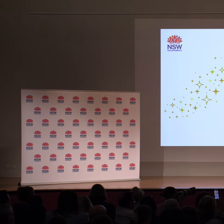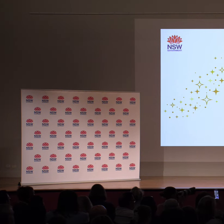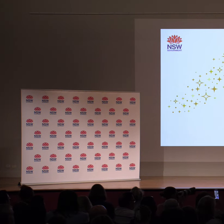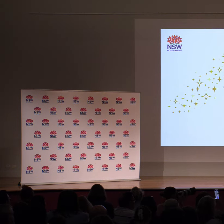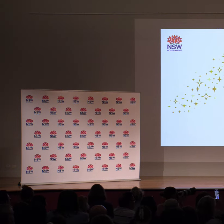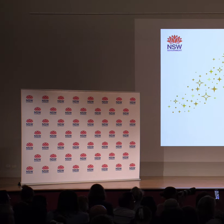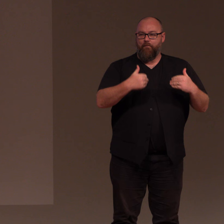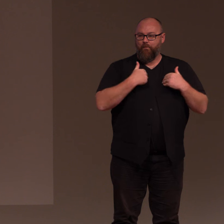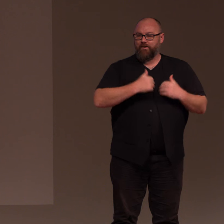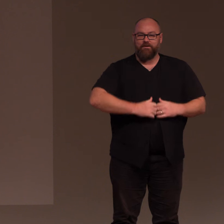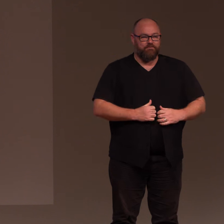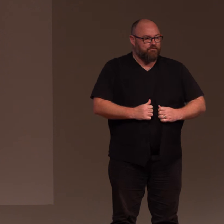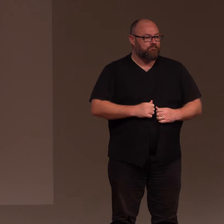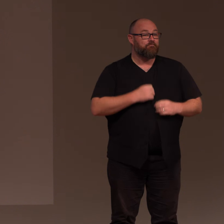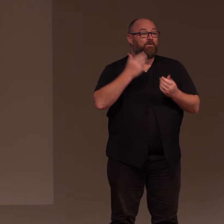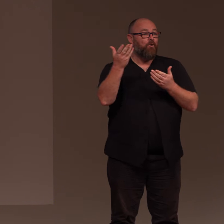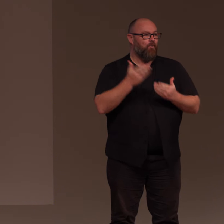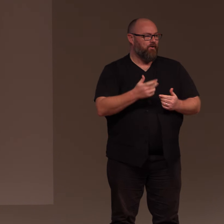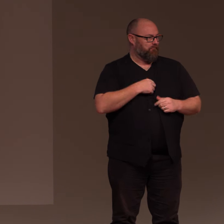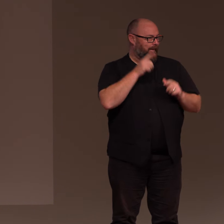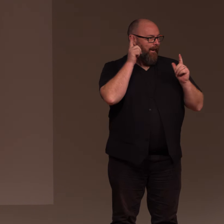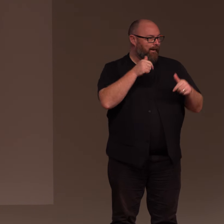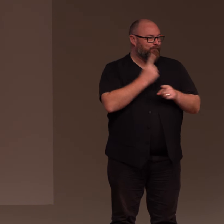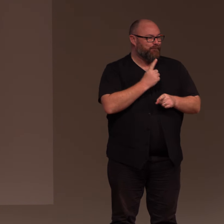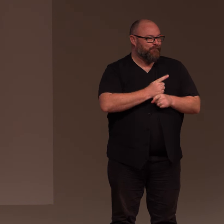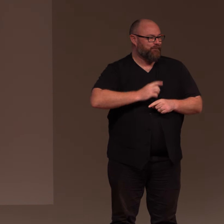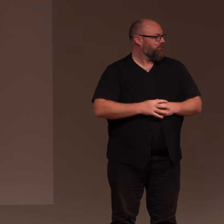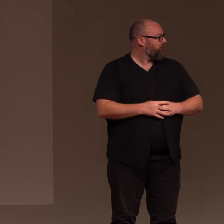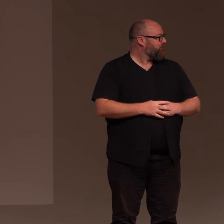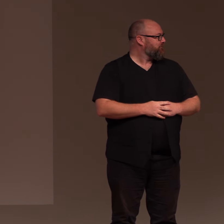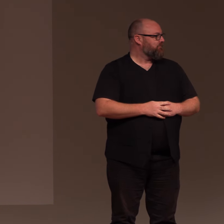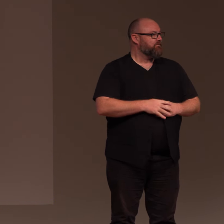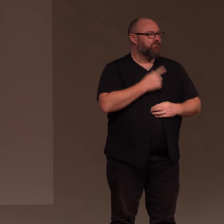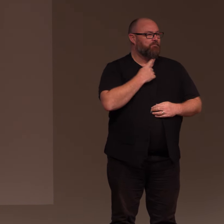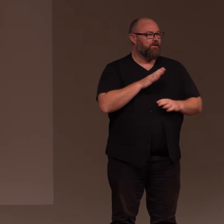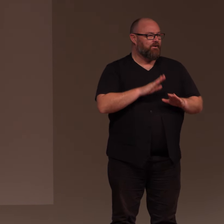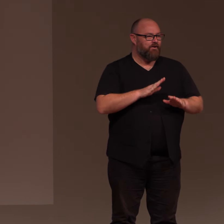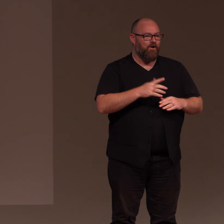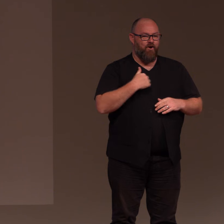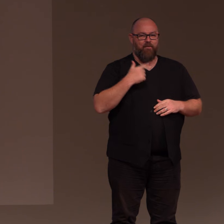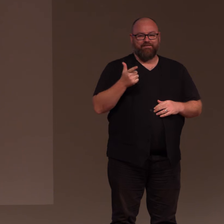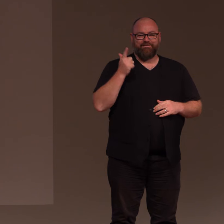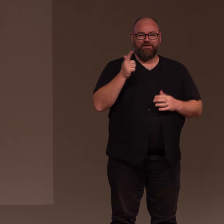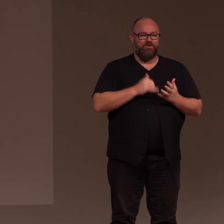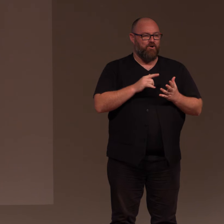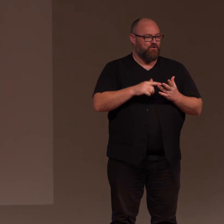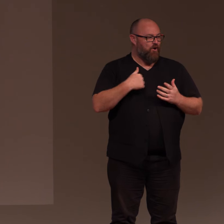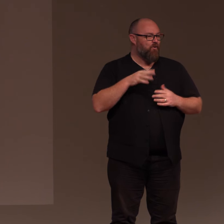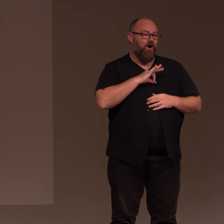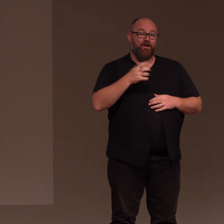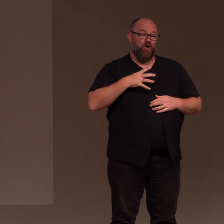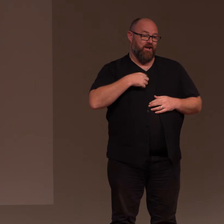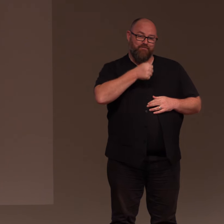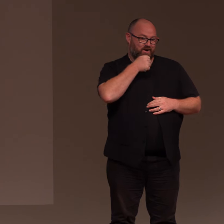Good morning, everybody, and welcome. Maybe that's a little bit too loud. I should soften. I actually am a teacher, so I don't need this at